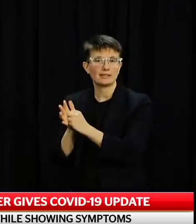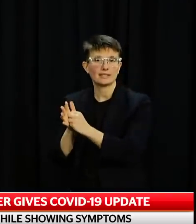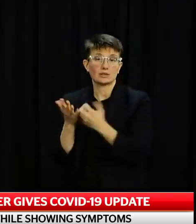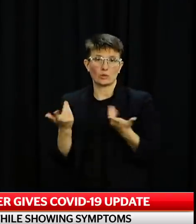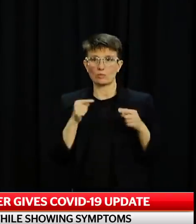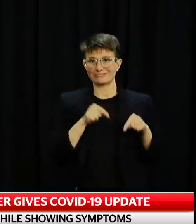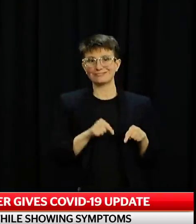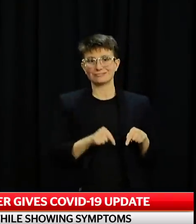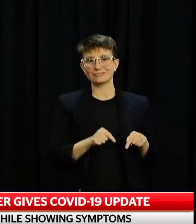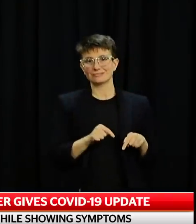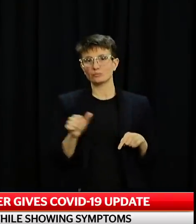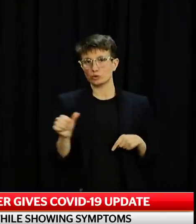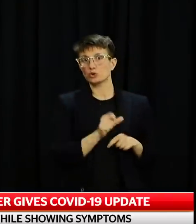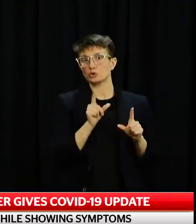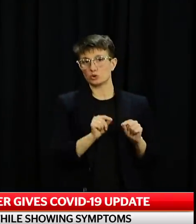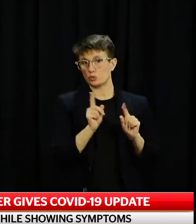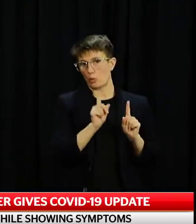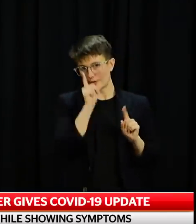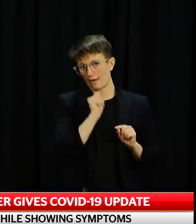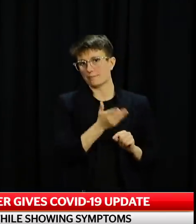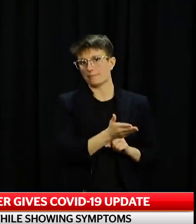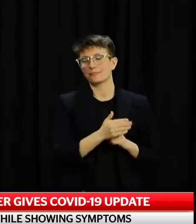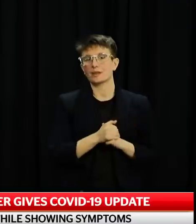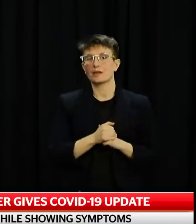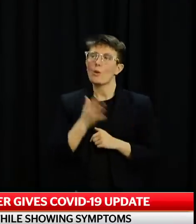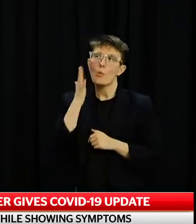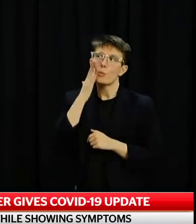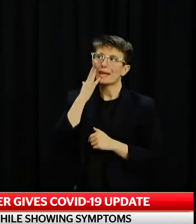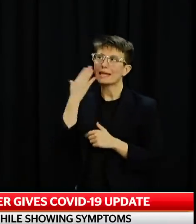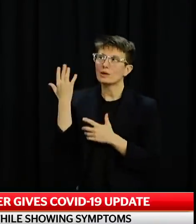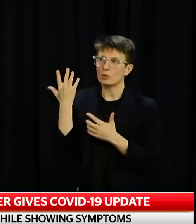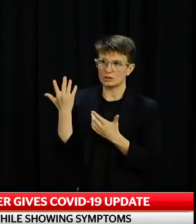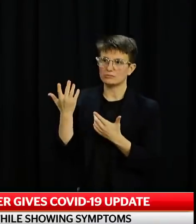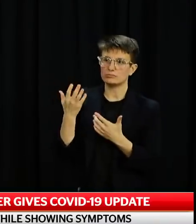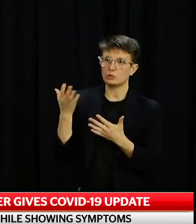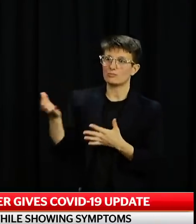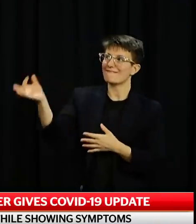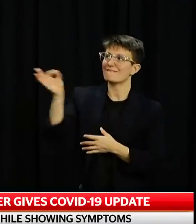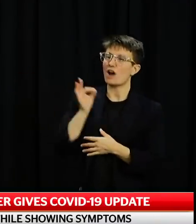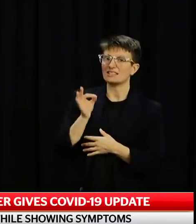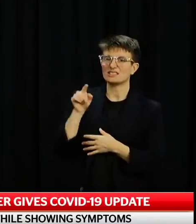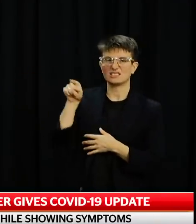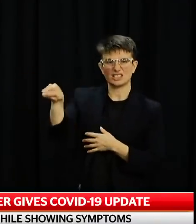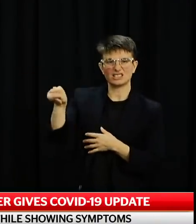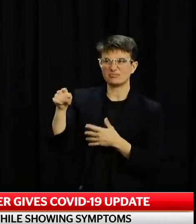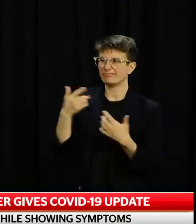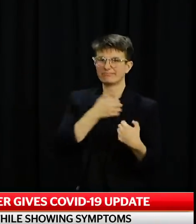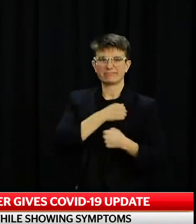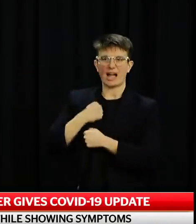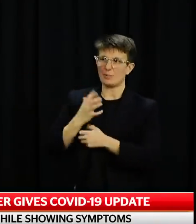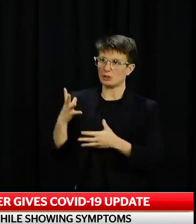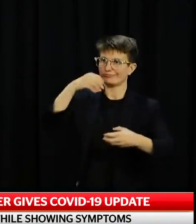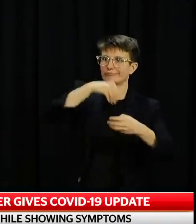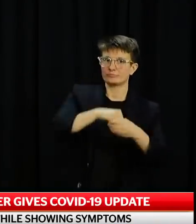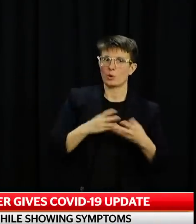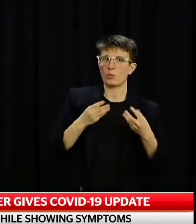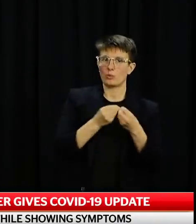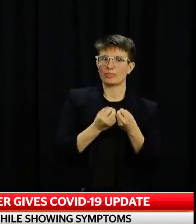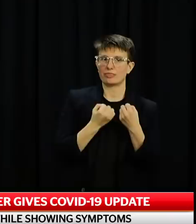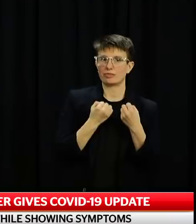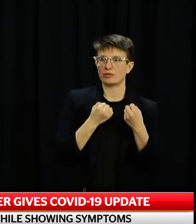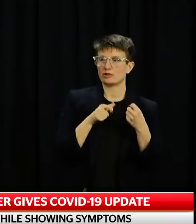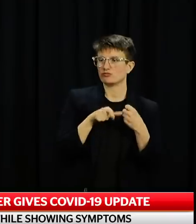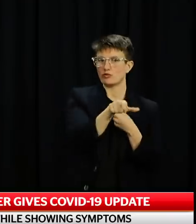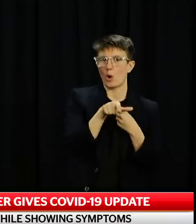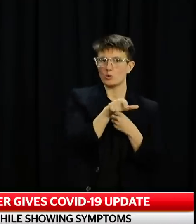Force in to help at those checkpoints? We will probably do that sooner than later, simply to enable the maximum availability of police resourcing for reassurance